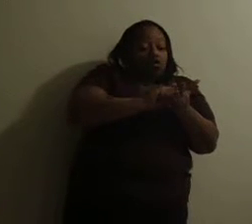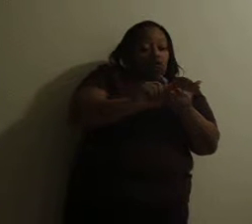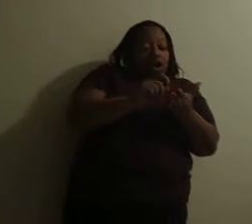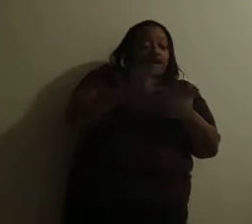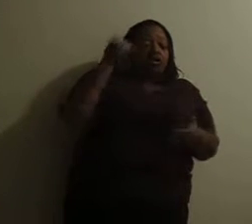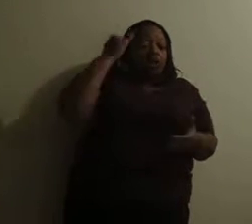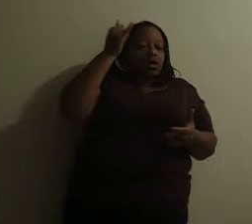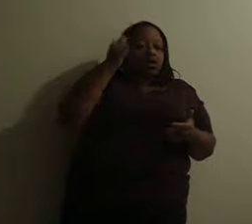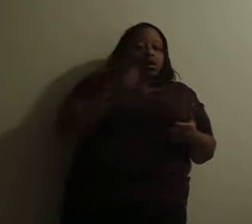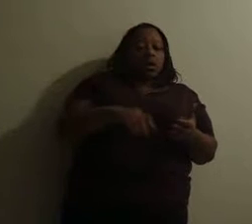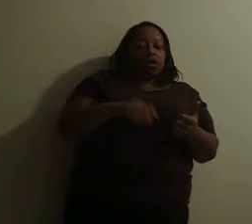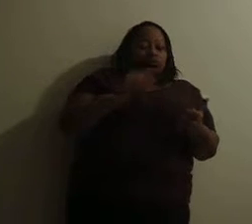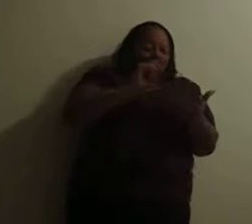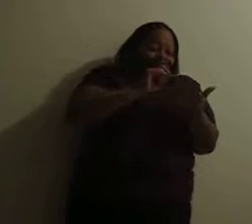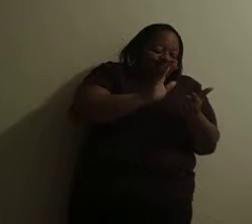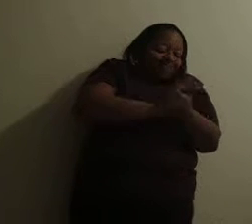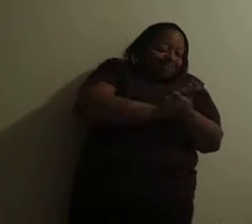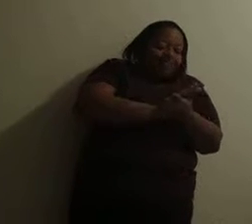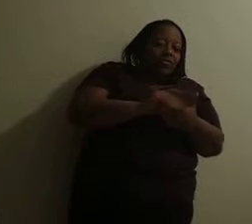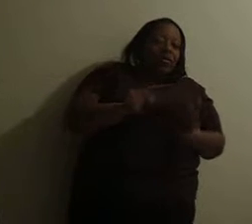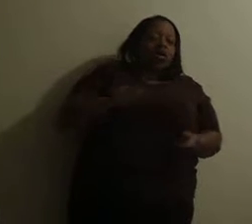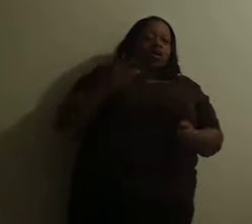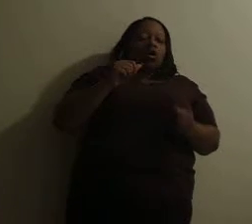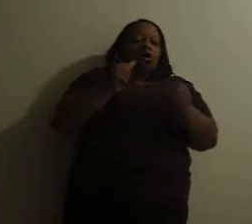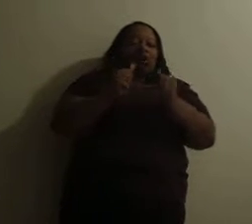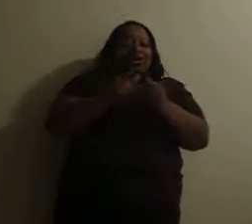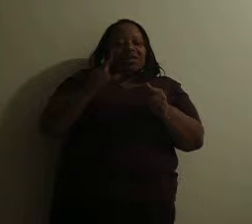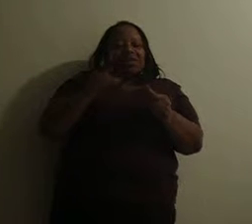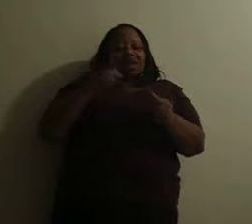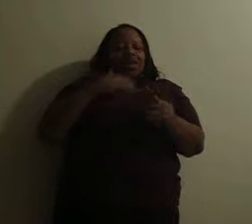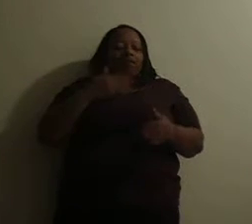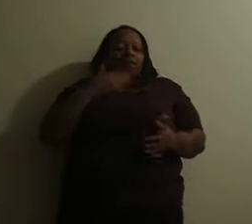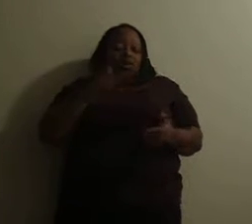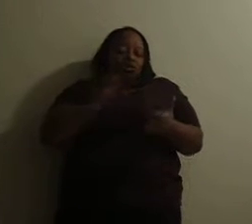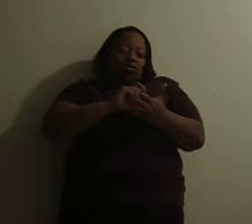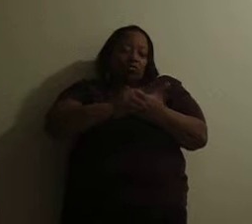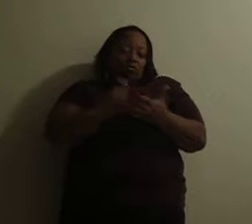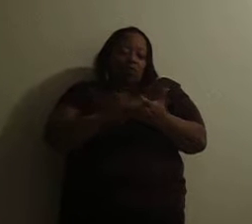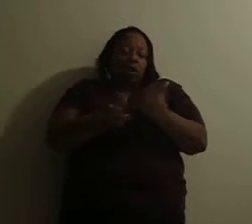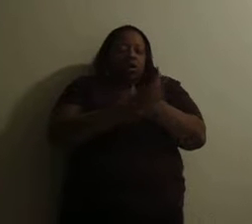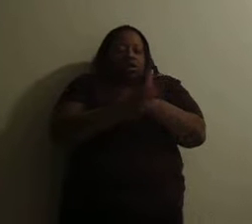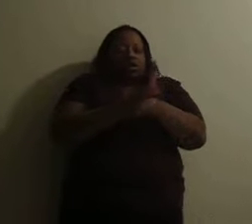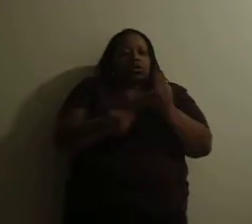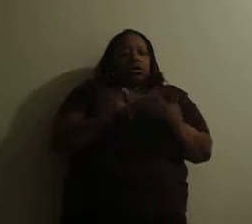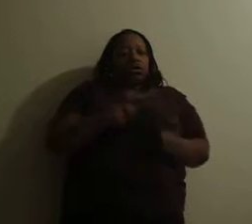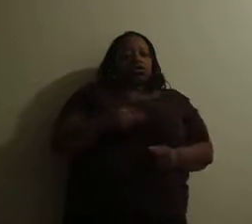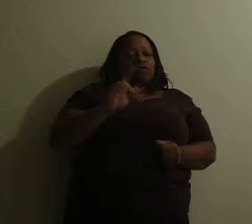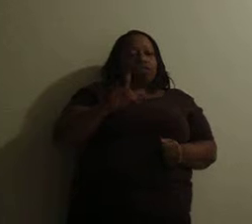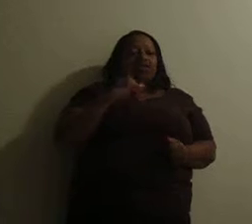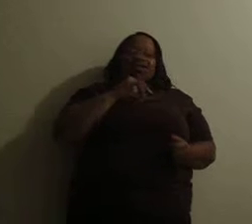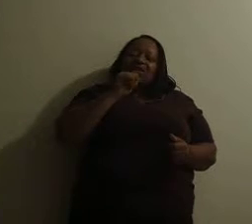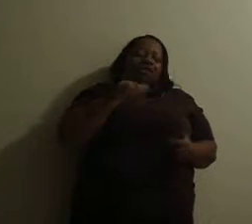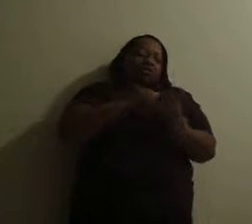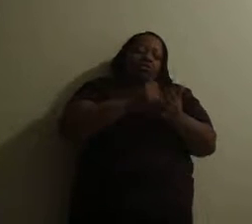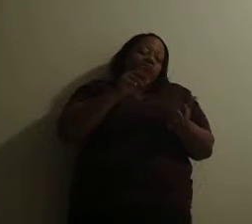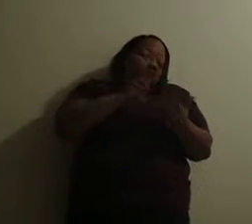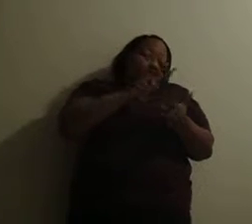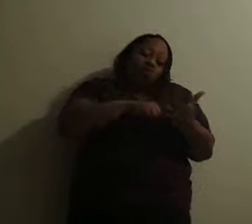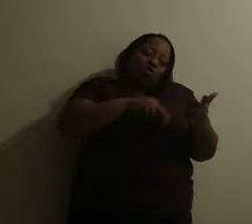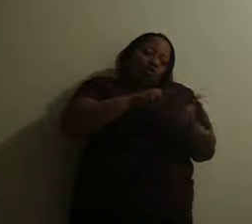brings it into practice in a sort of academic way. Instead of just reading a paragraph and writing down the main idea, now they're